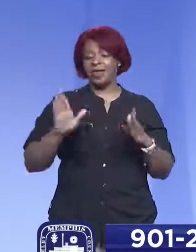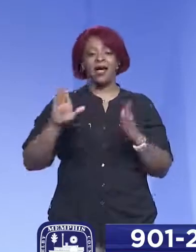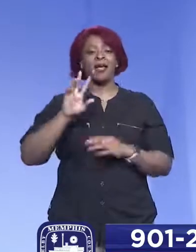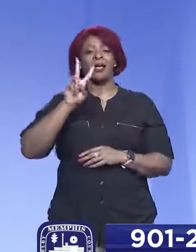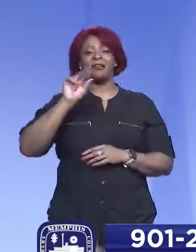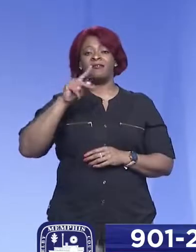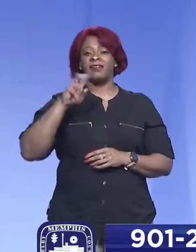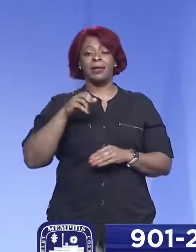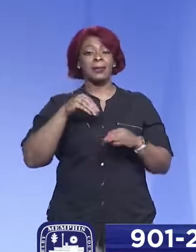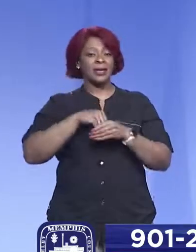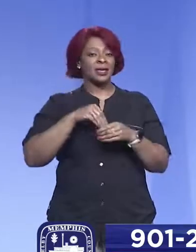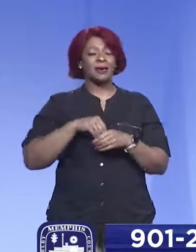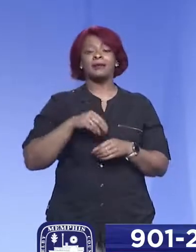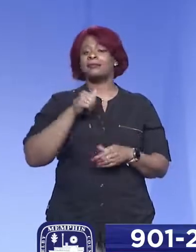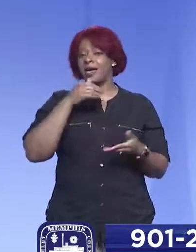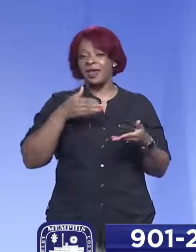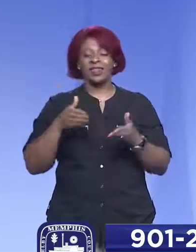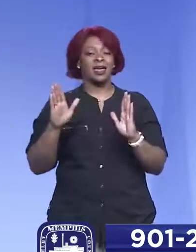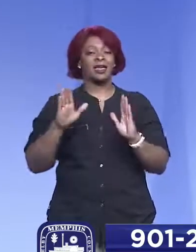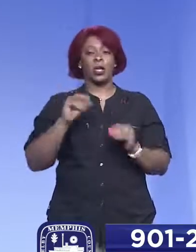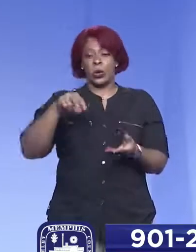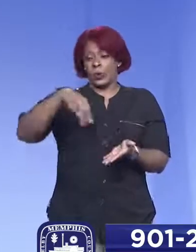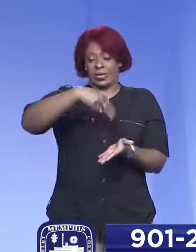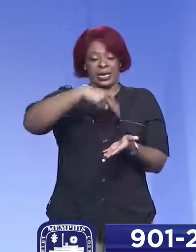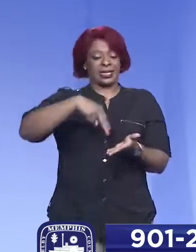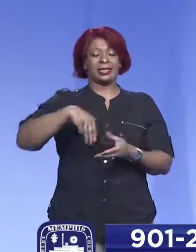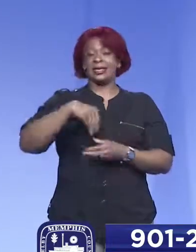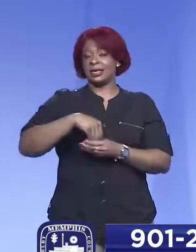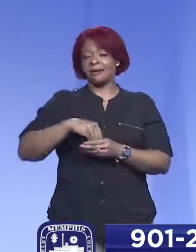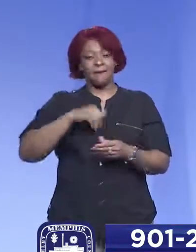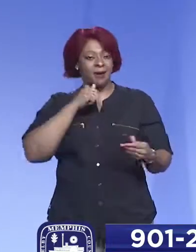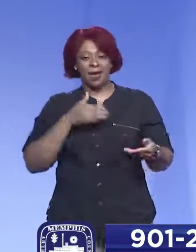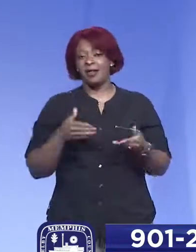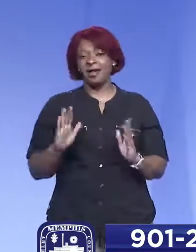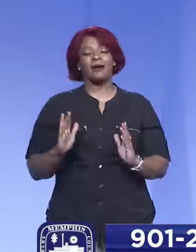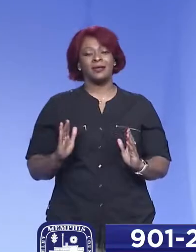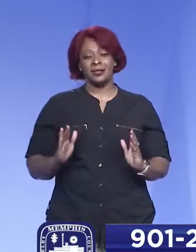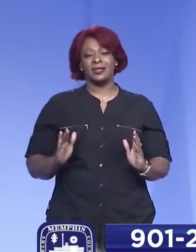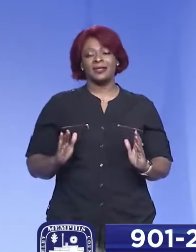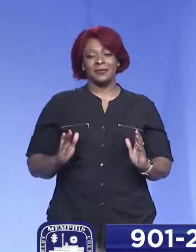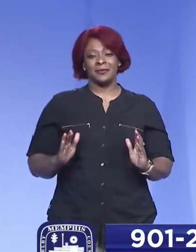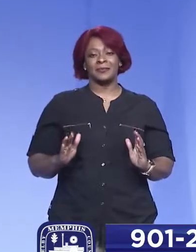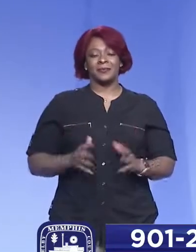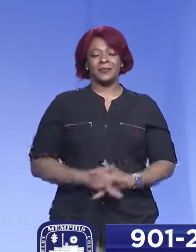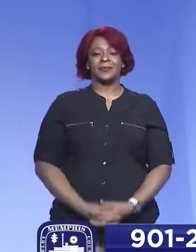vaping, and no dancing indoors.